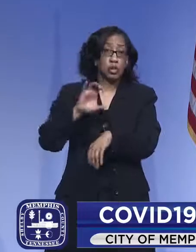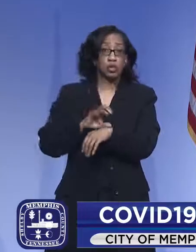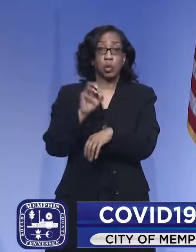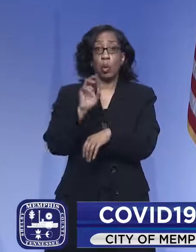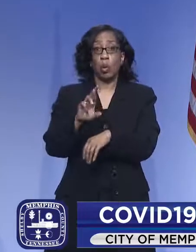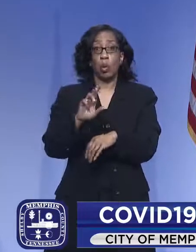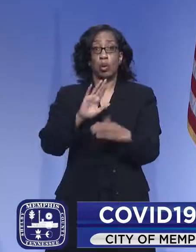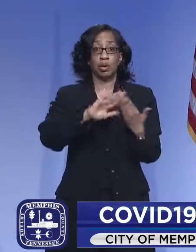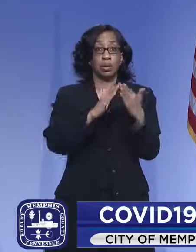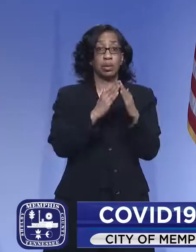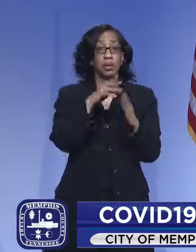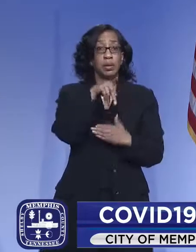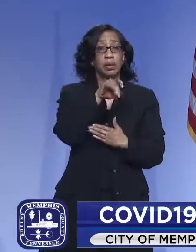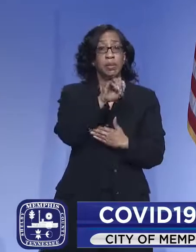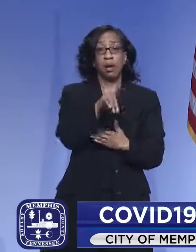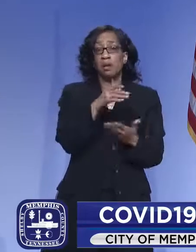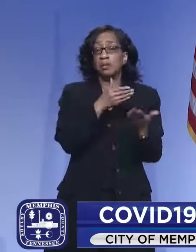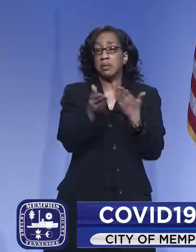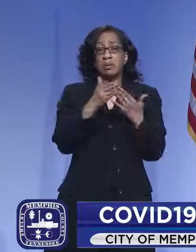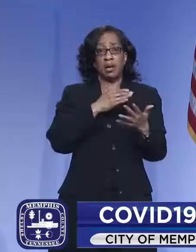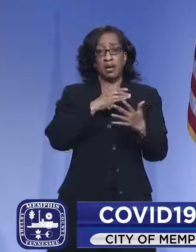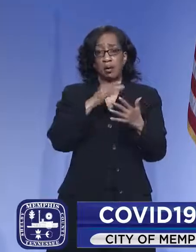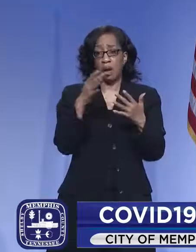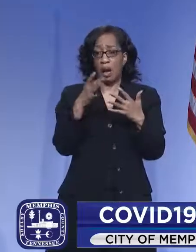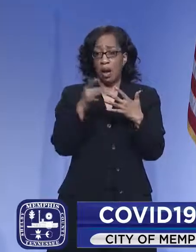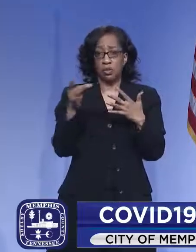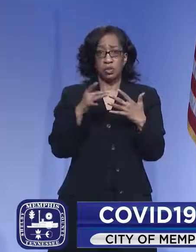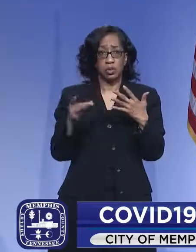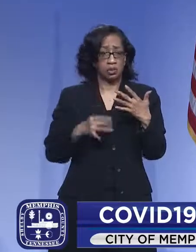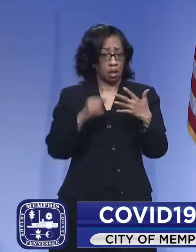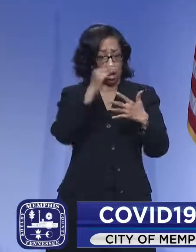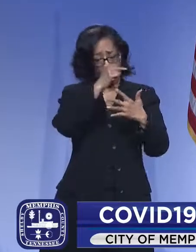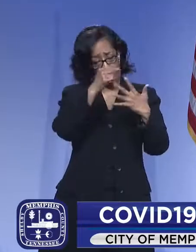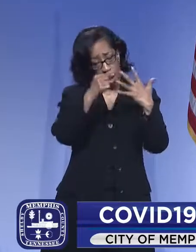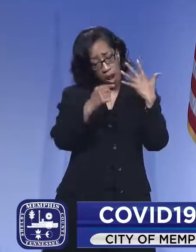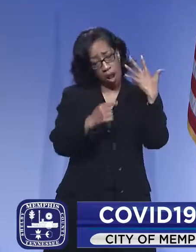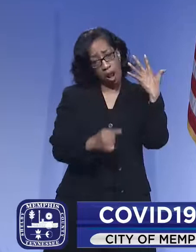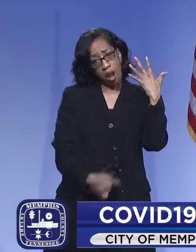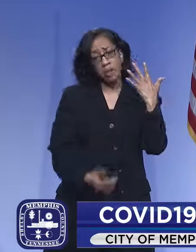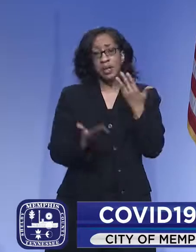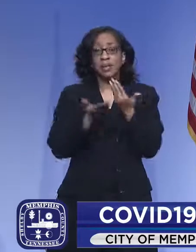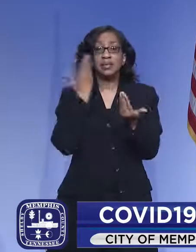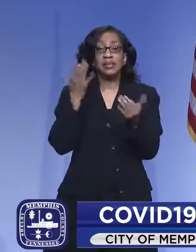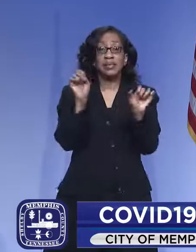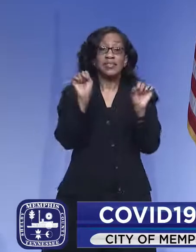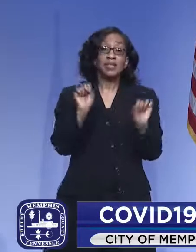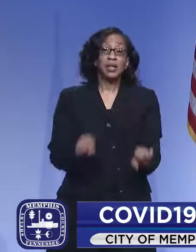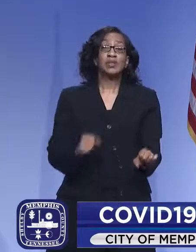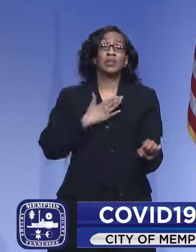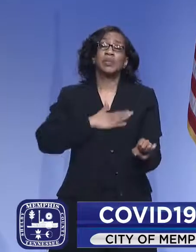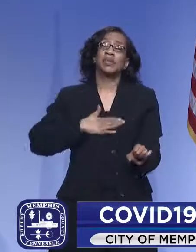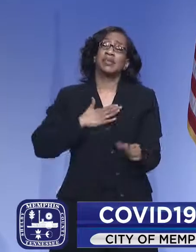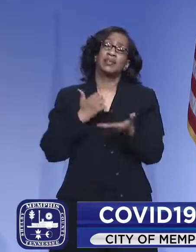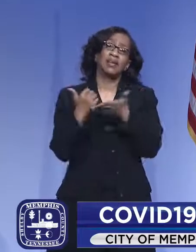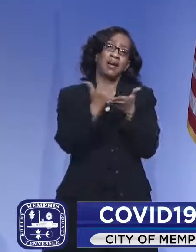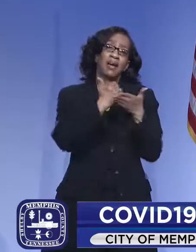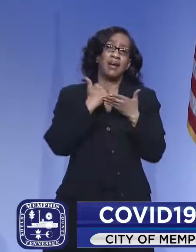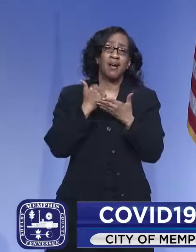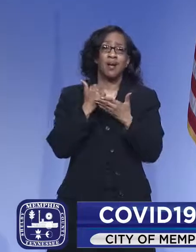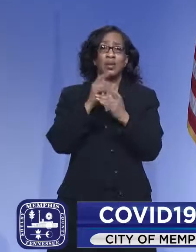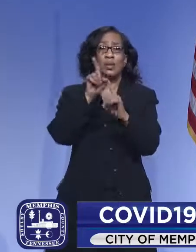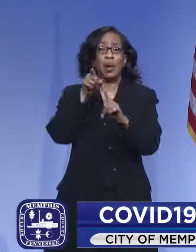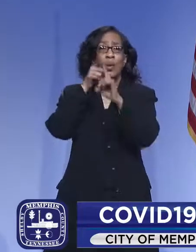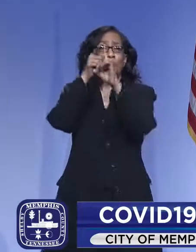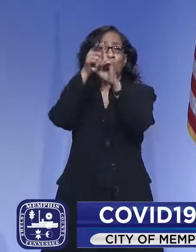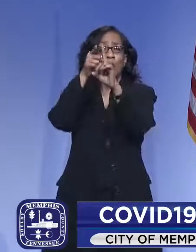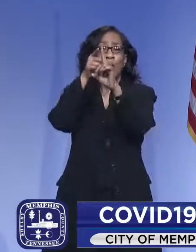community pods. We are trying to make this as easy and available to you as possible. So please help us get to where we need to be, and that is